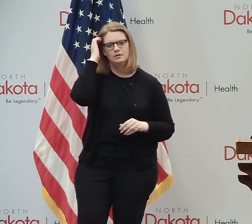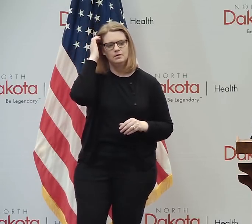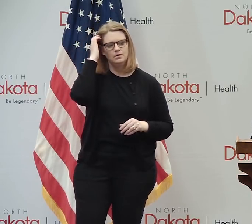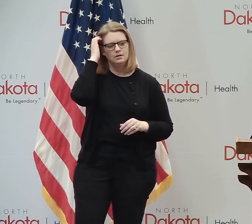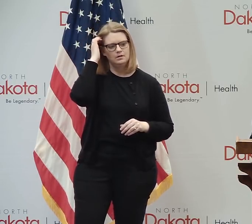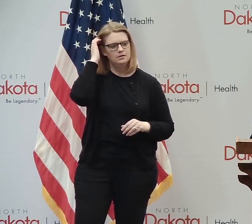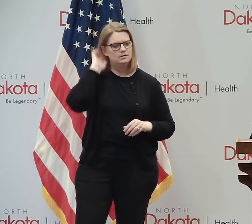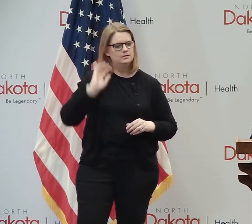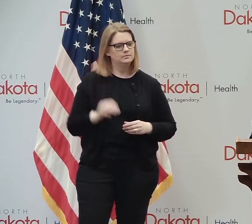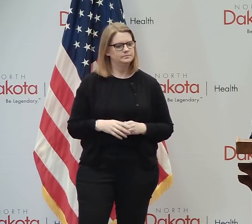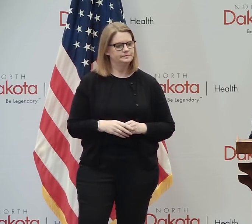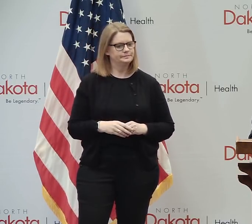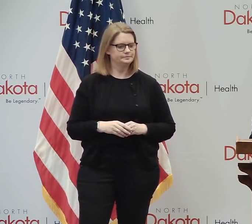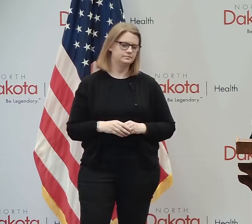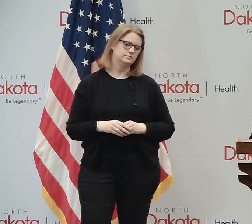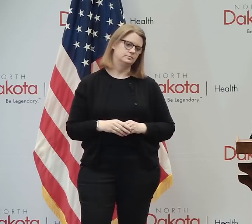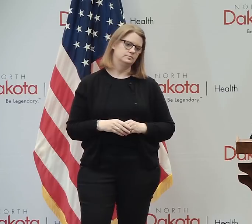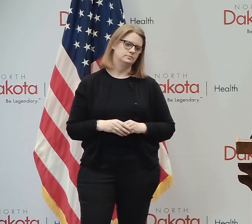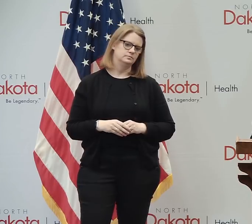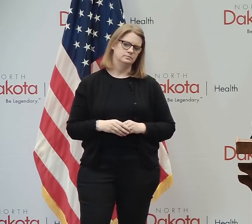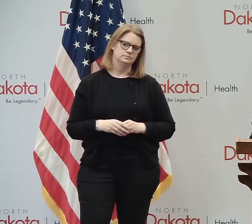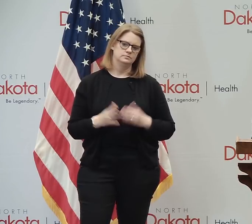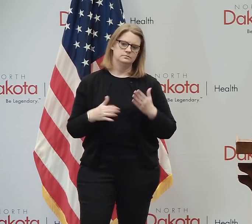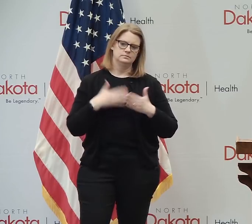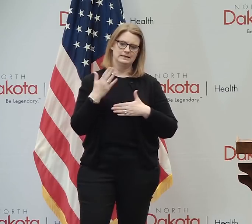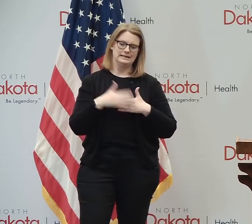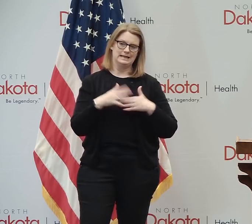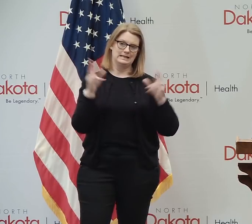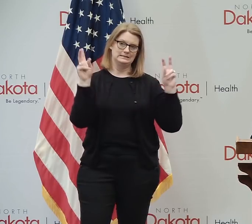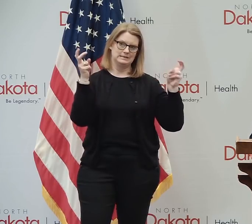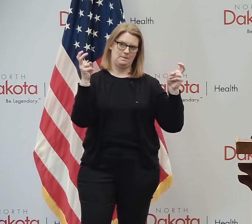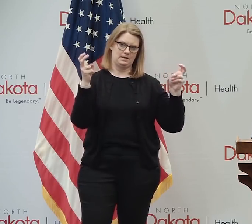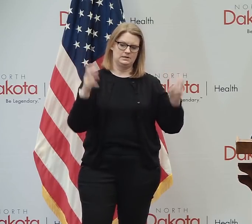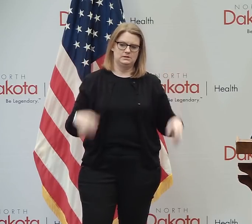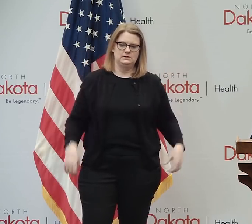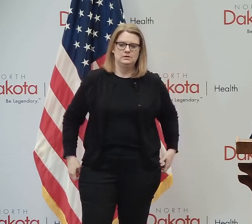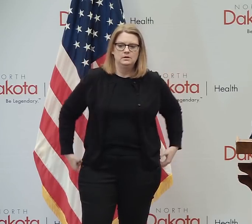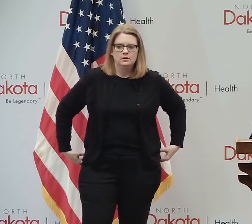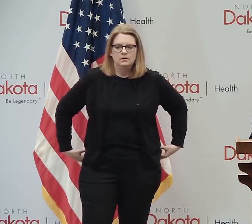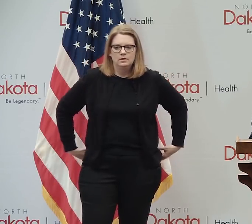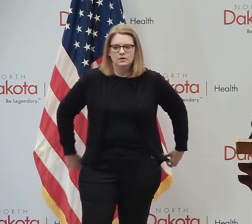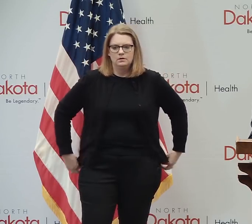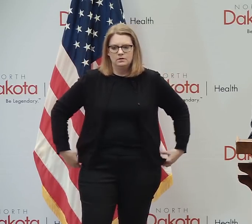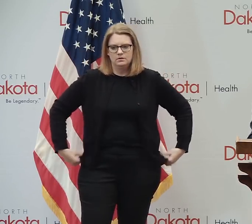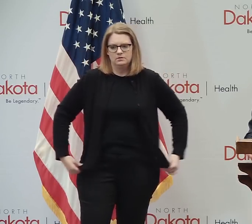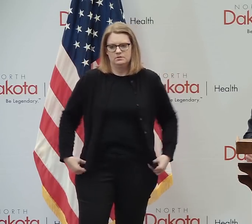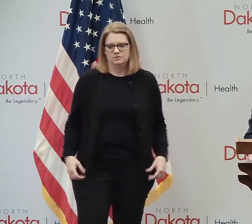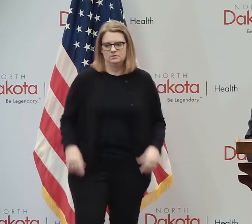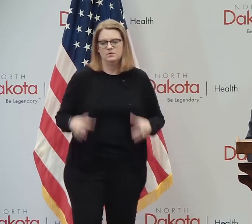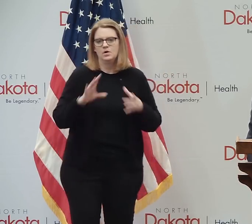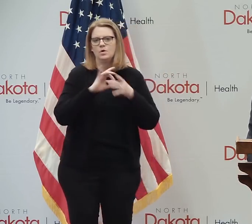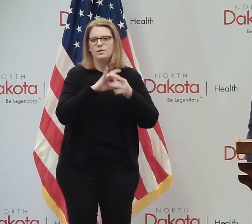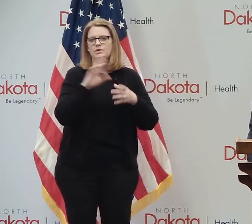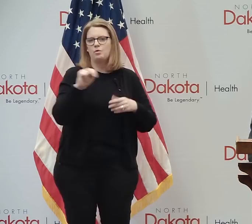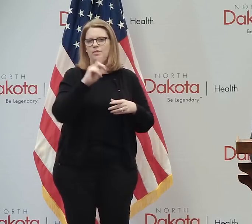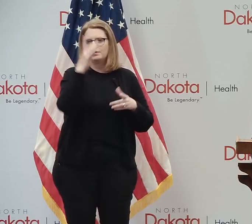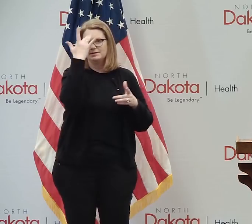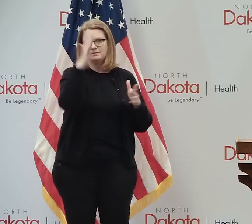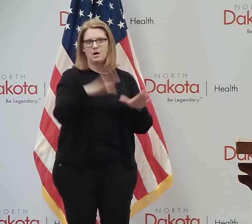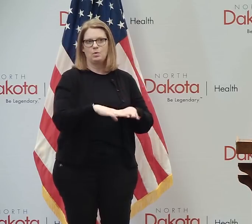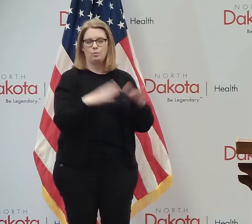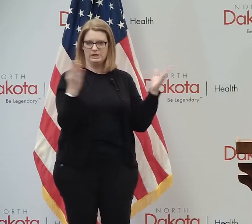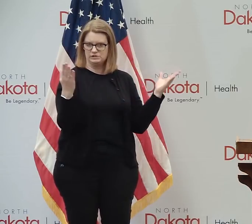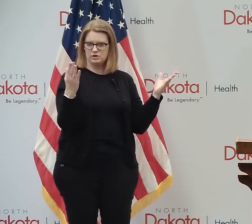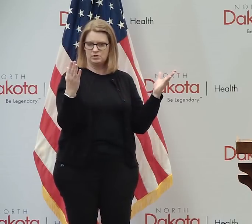we flip to the next topic, which is related to the North Dakota Smart Restart,